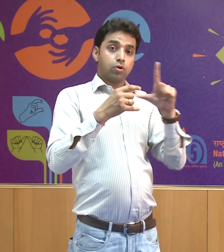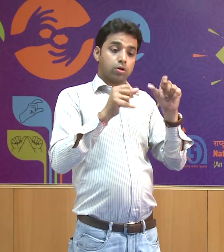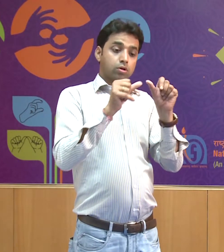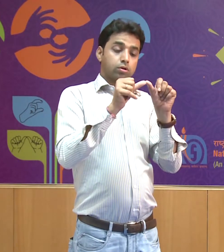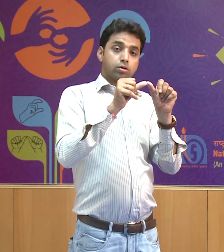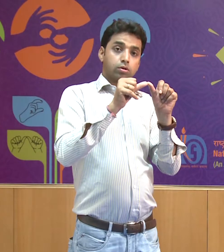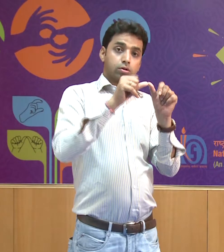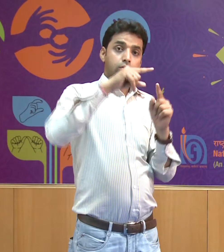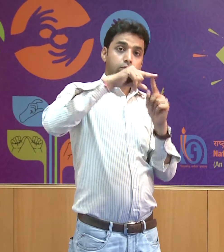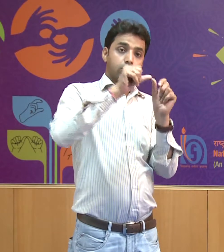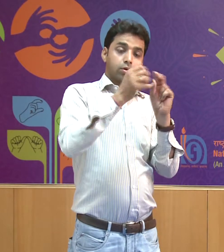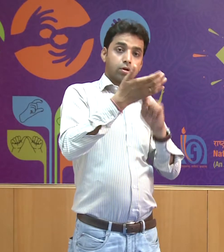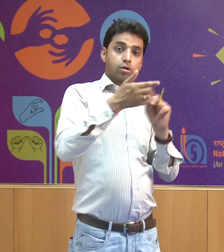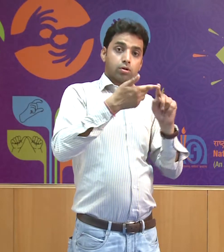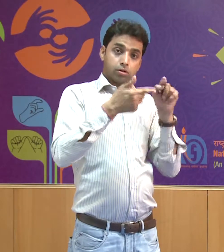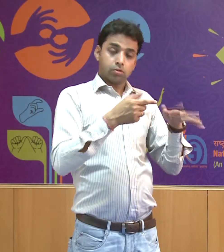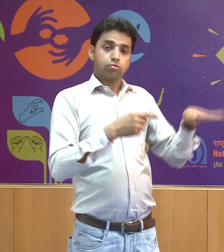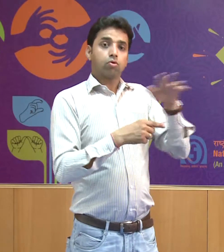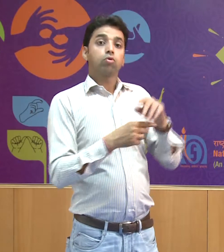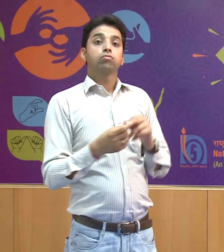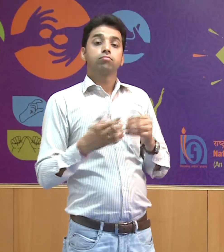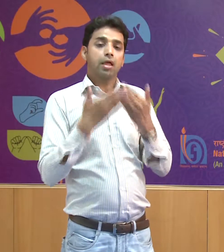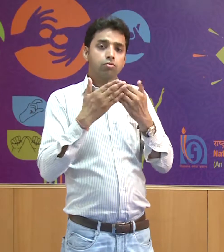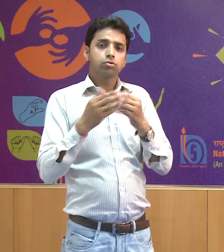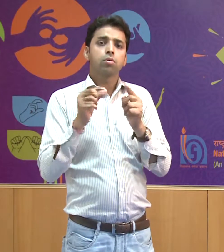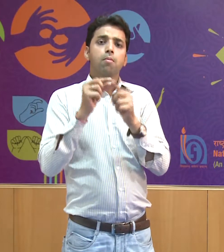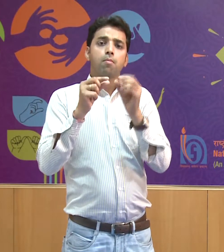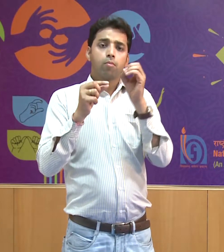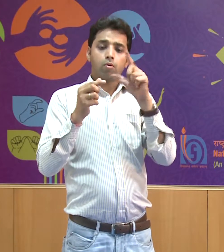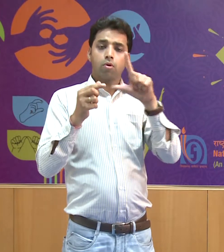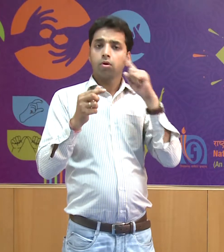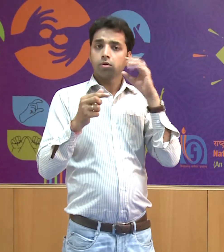of sultans.